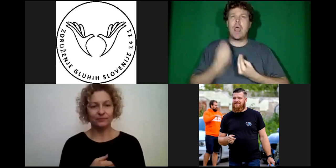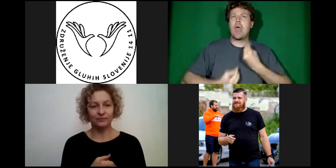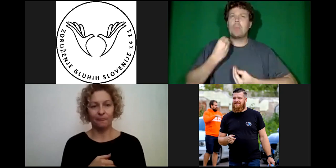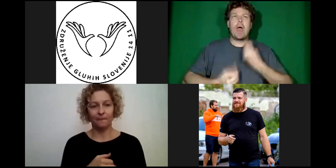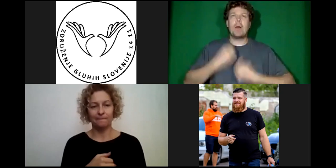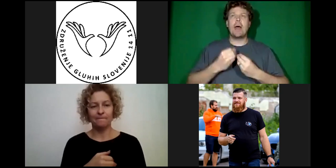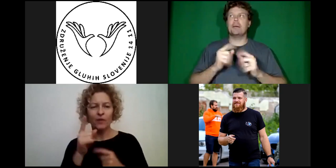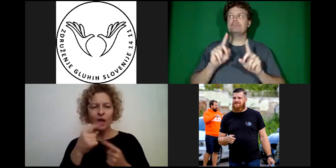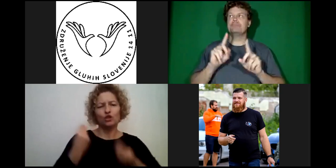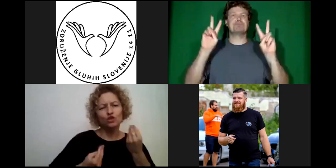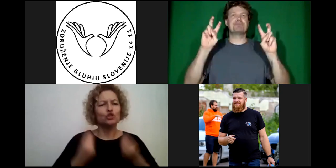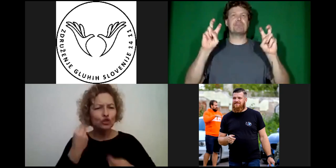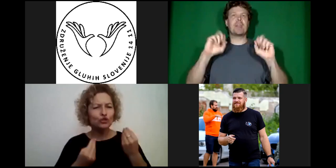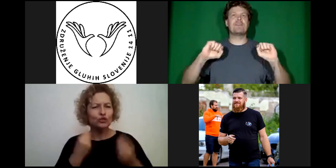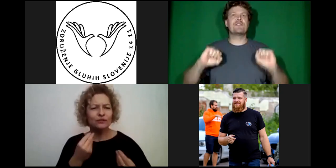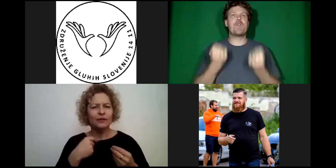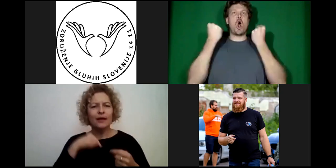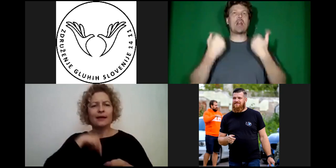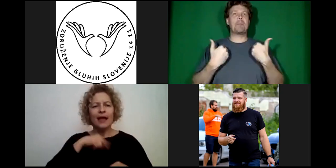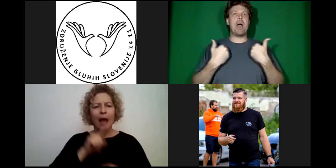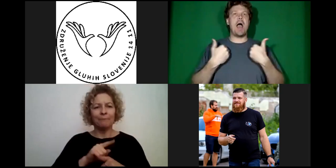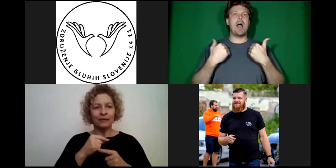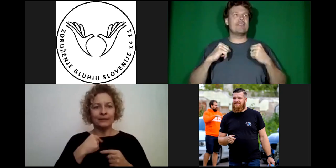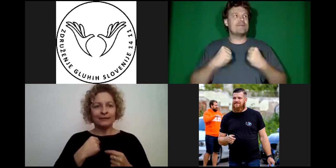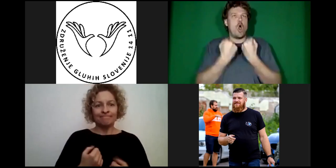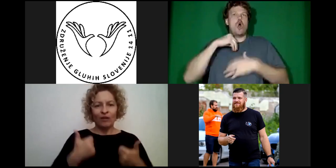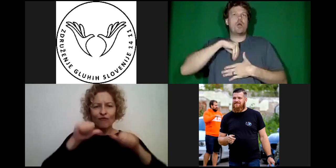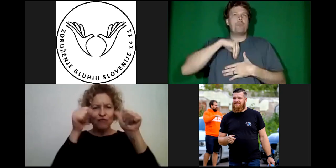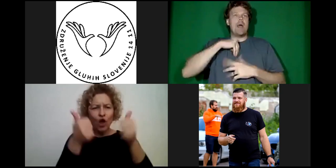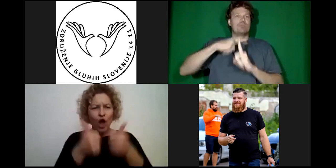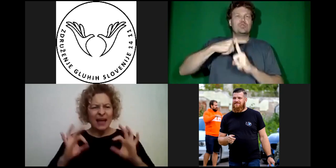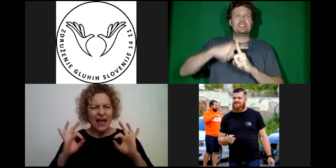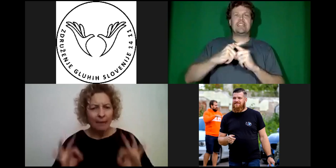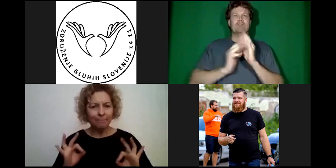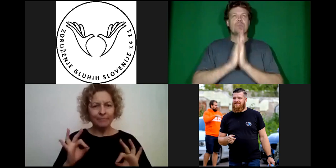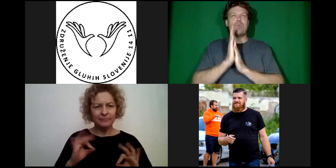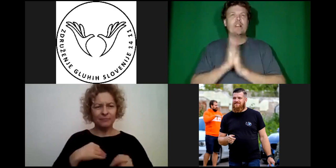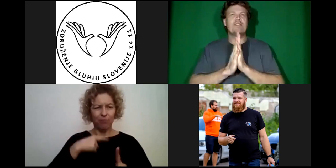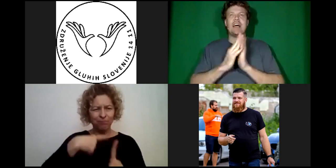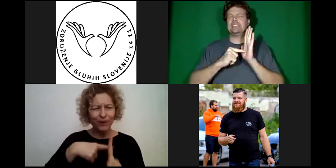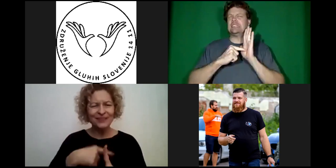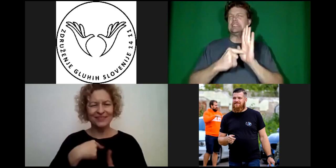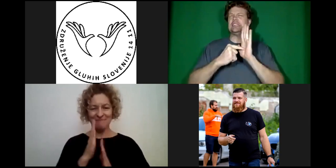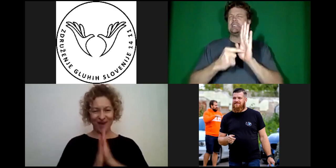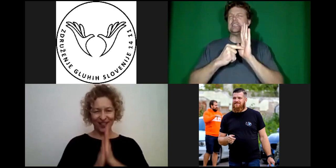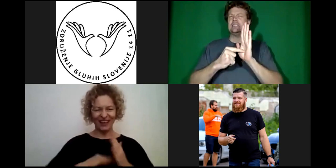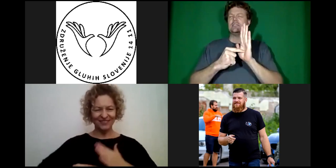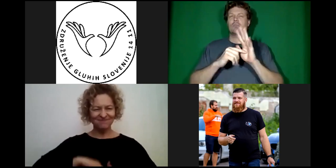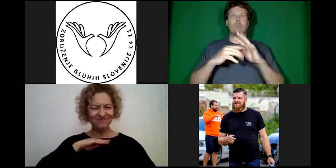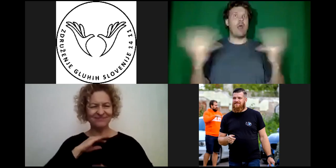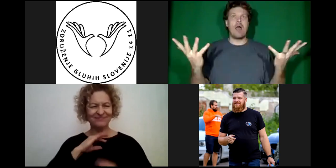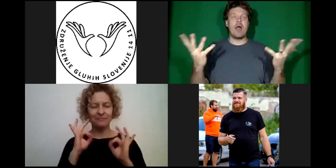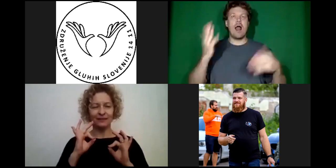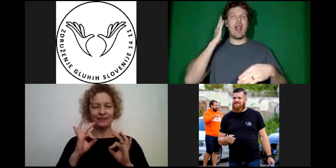And I started playing, And I felt so good,